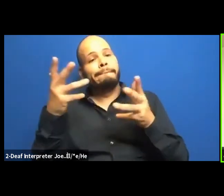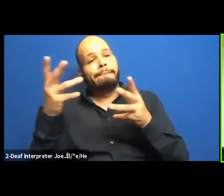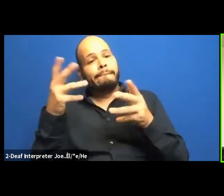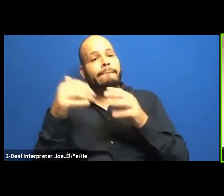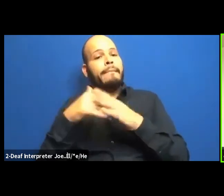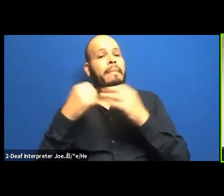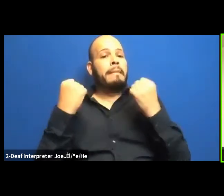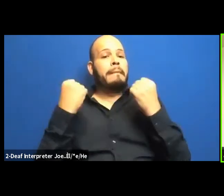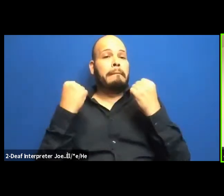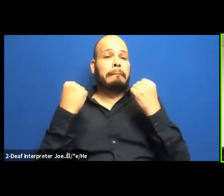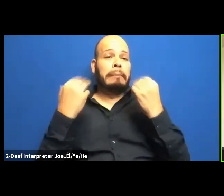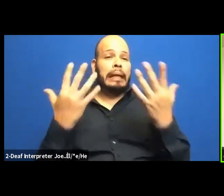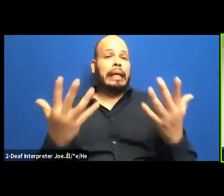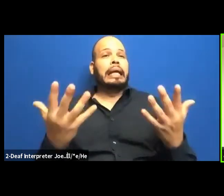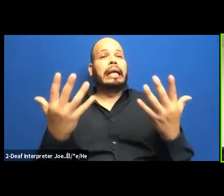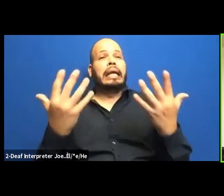elders.